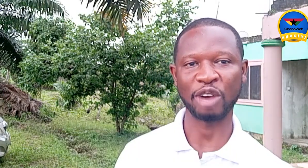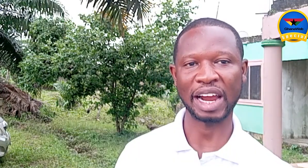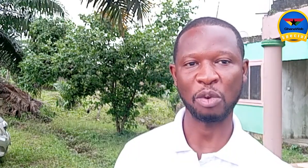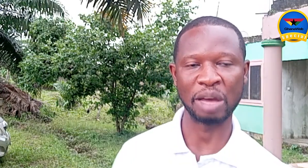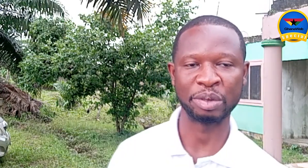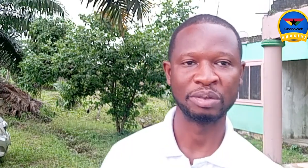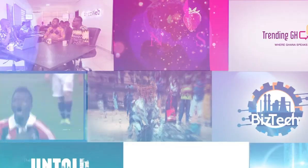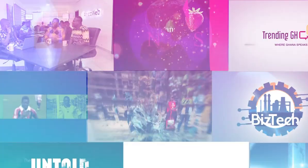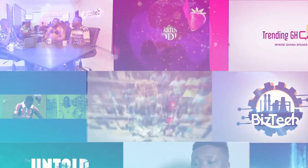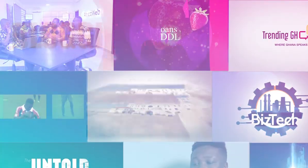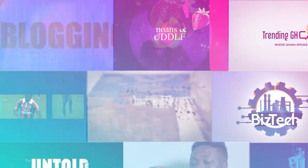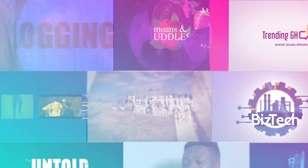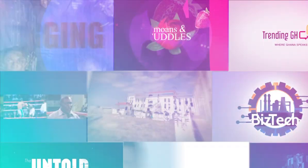GhanaWeb. Thank you. Thank